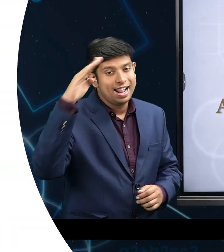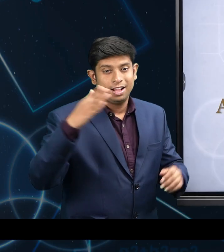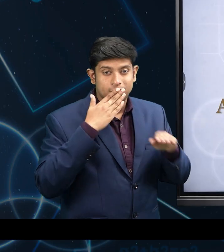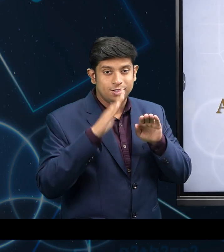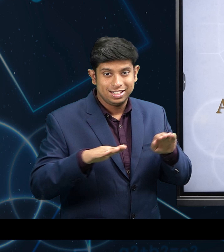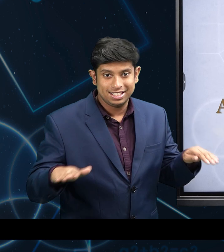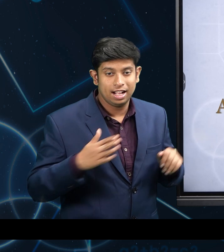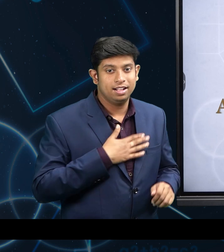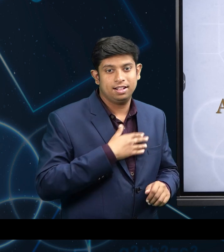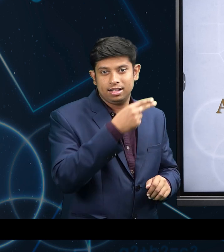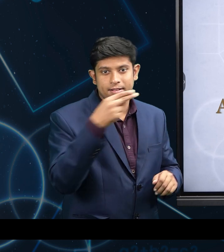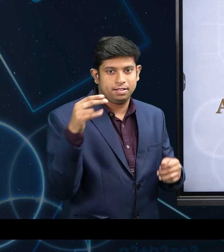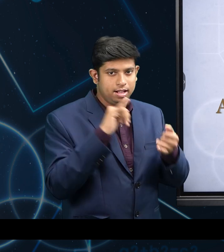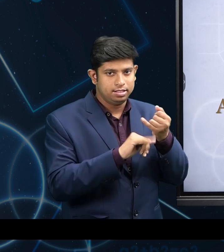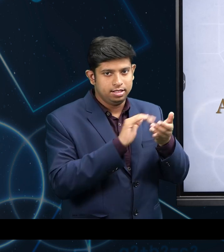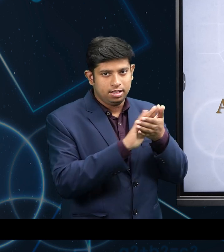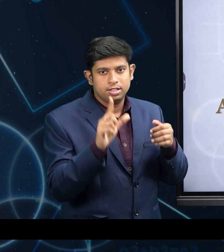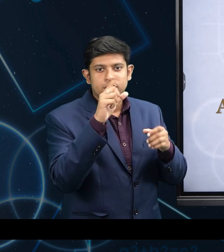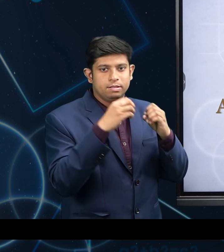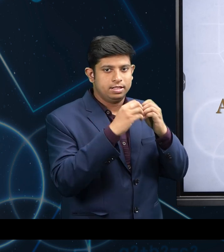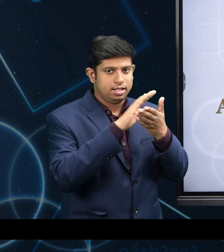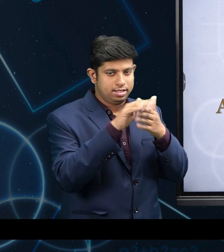Hello students, I am Subhashish.